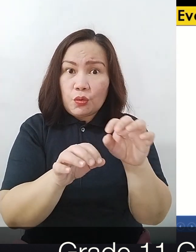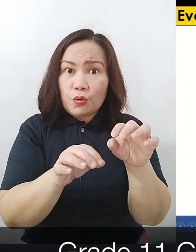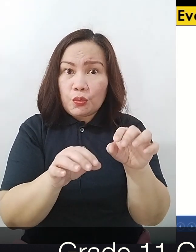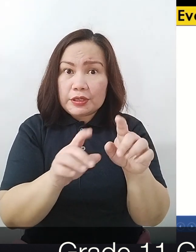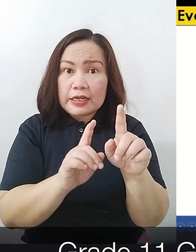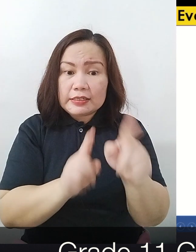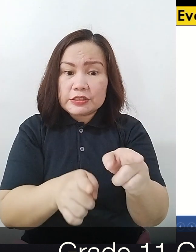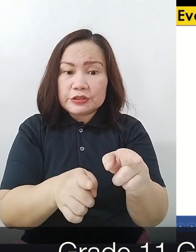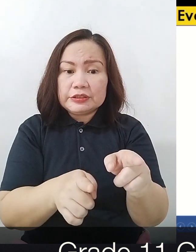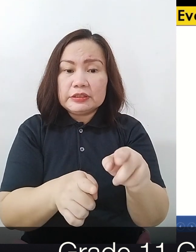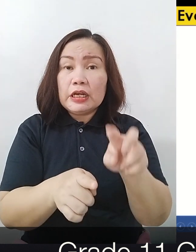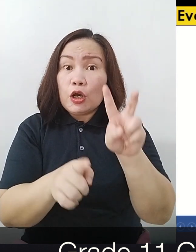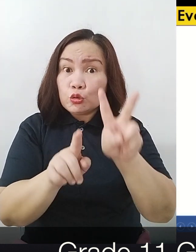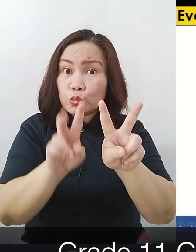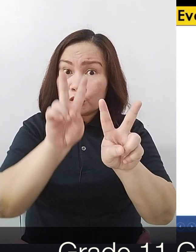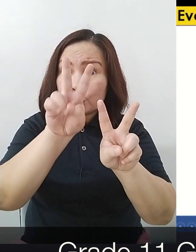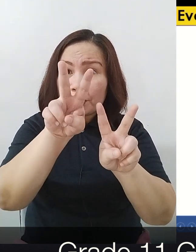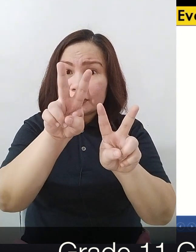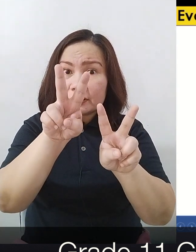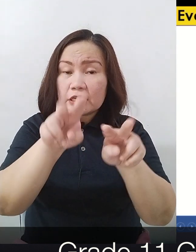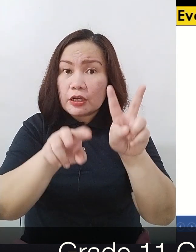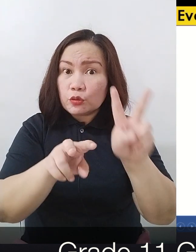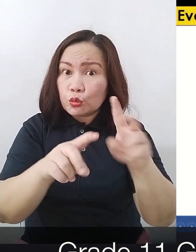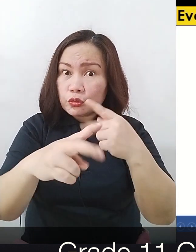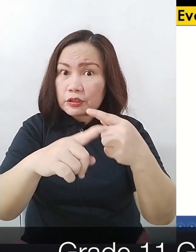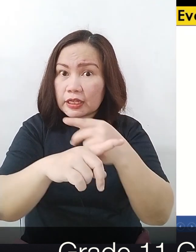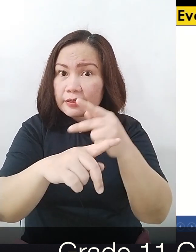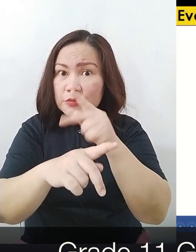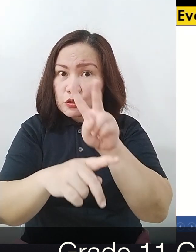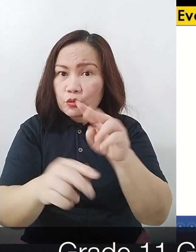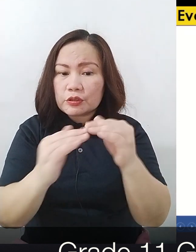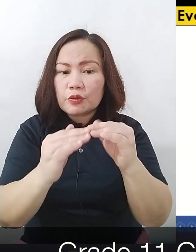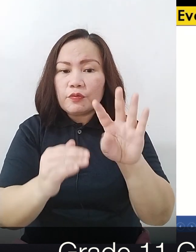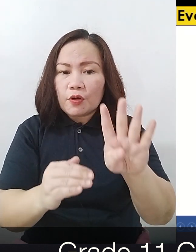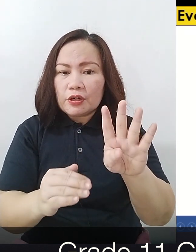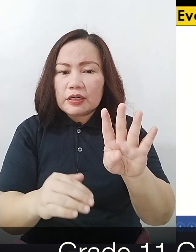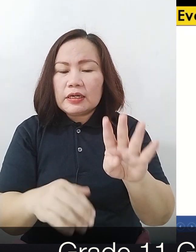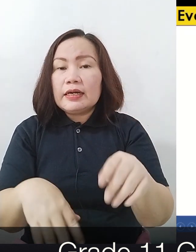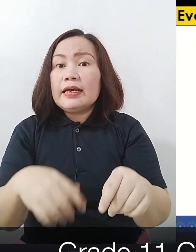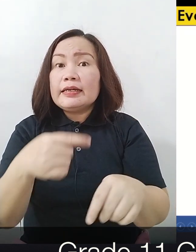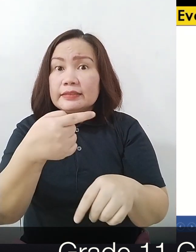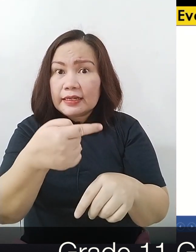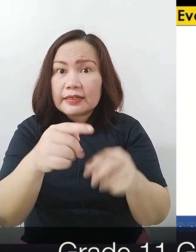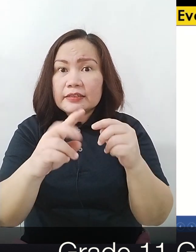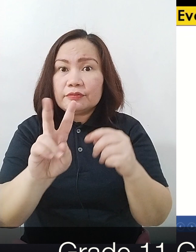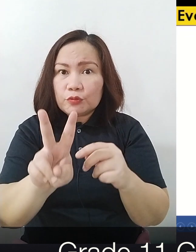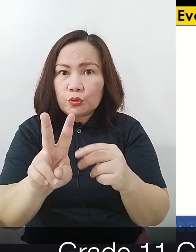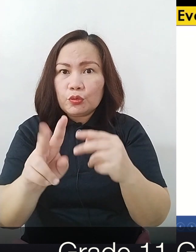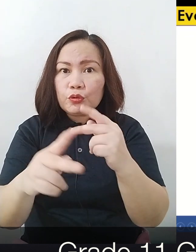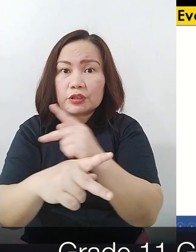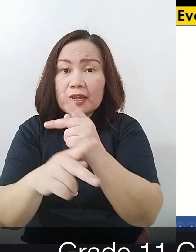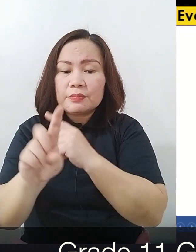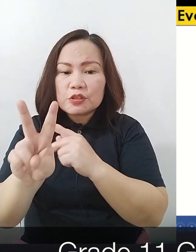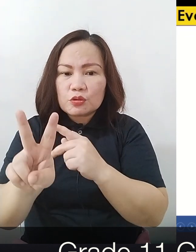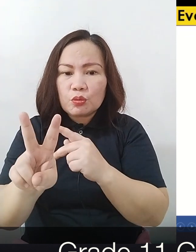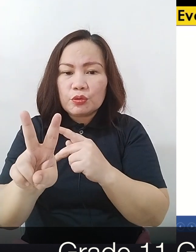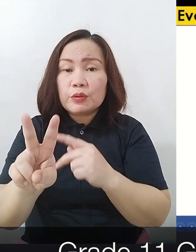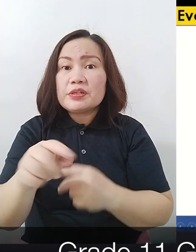Perform the operation. So, 2 squared is 4. Negative 2 times 2 is negative 4 plus 2.